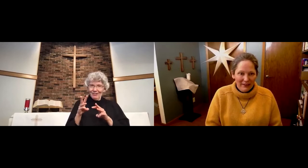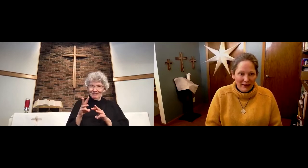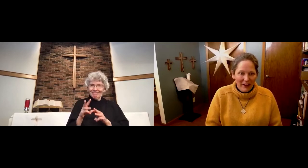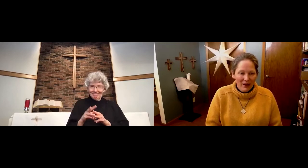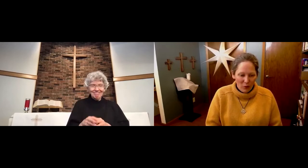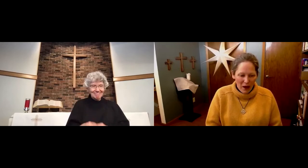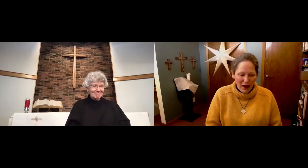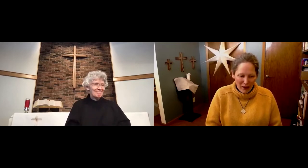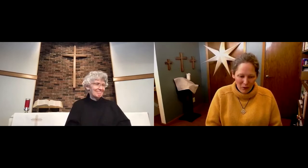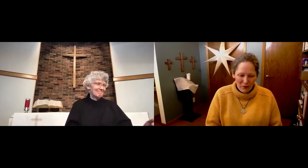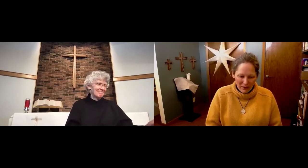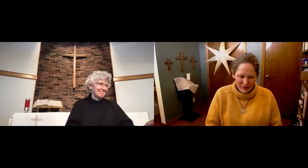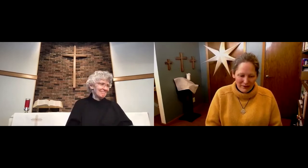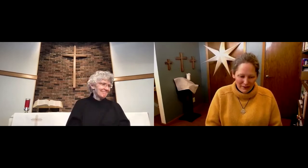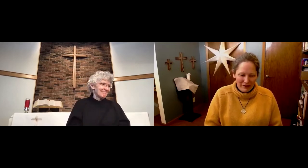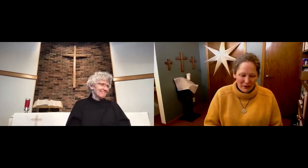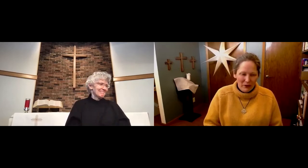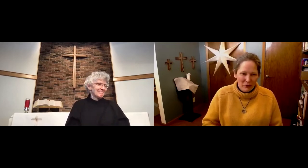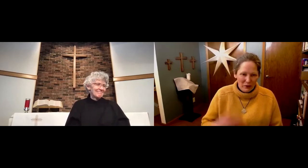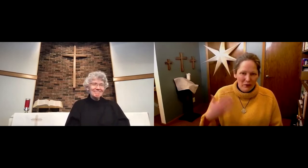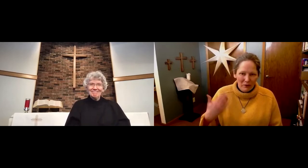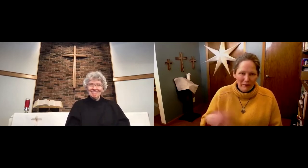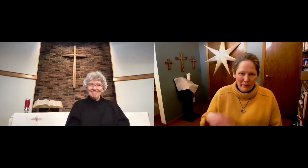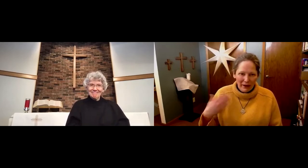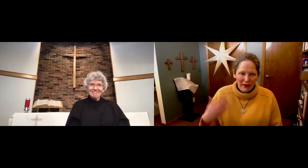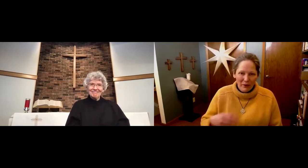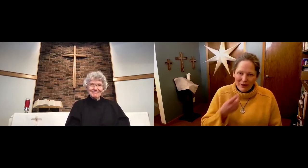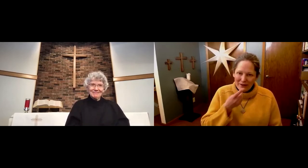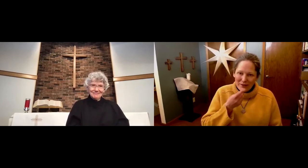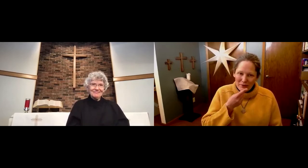And it's indescribable.